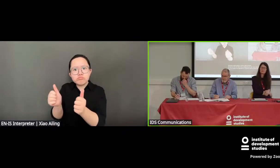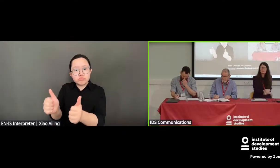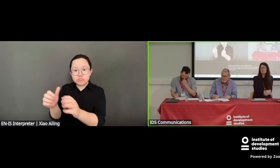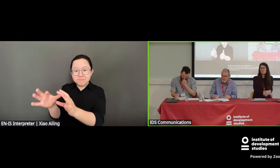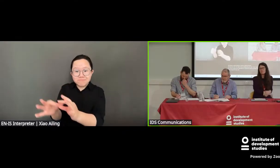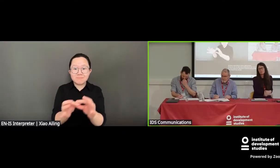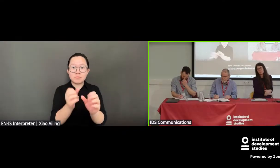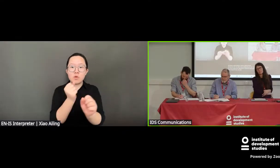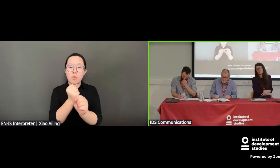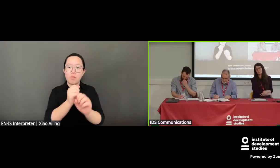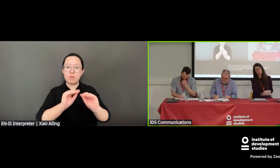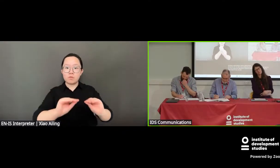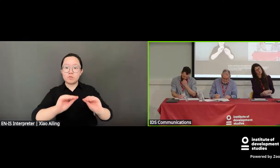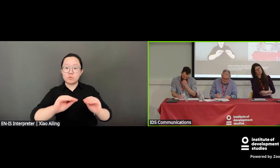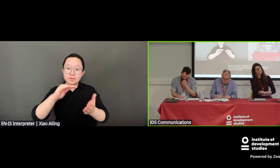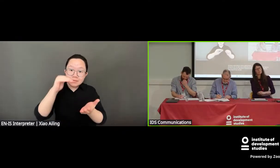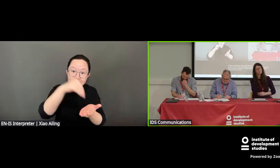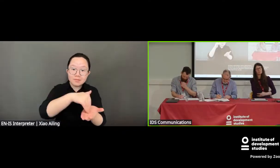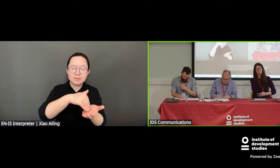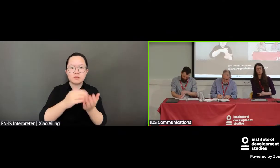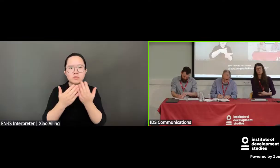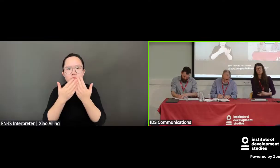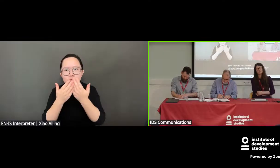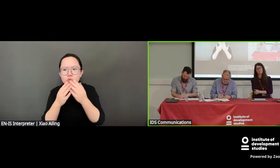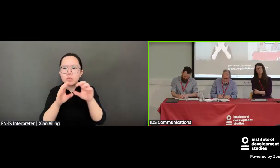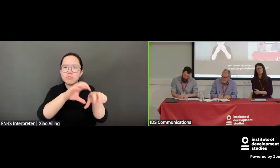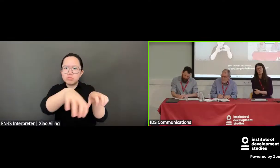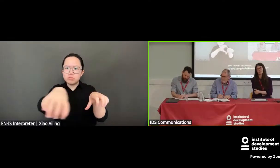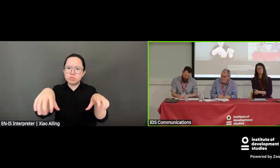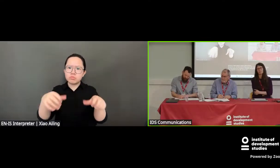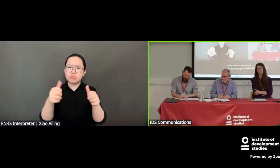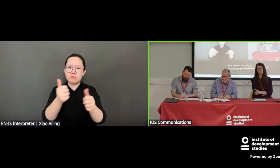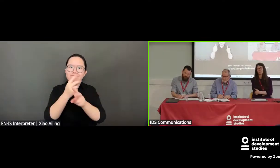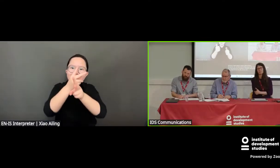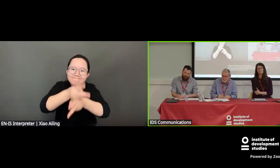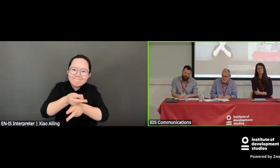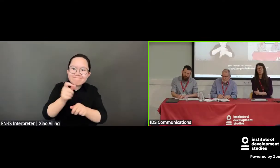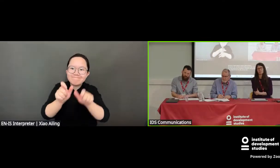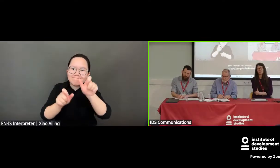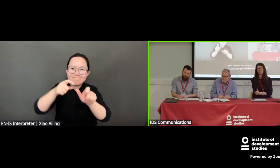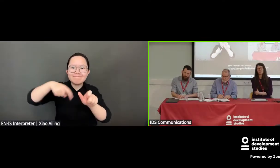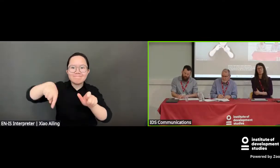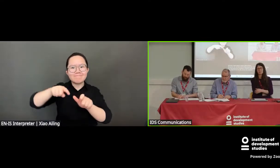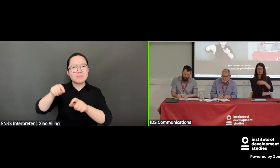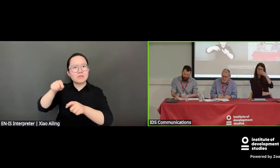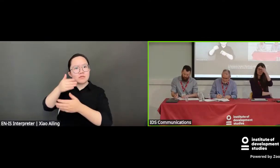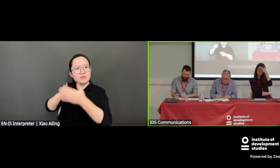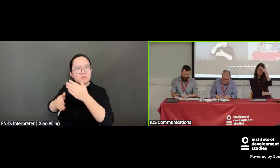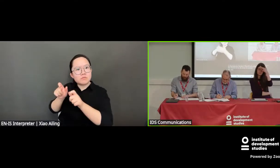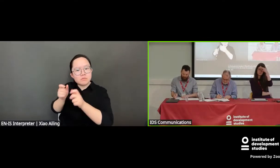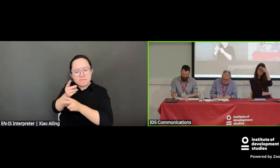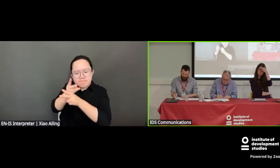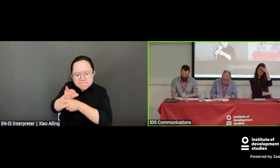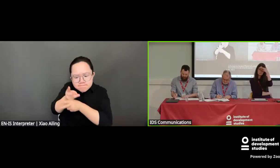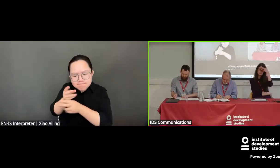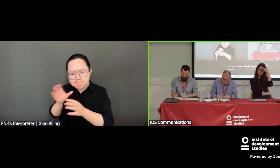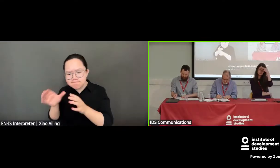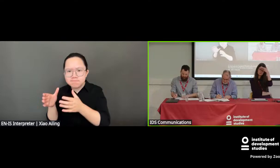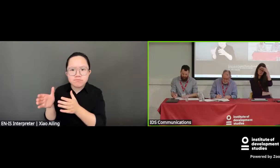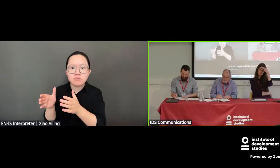safeguard in what they do because the general belief is that they are doing a charitable